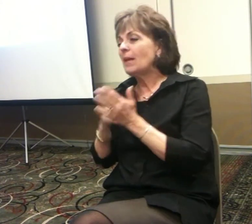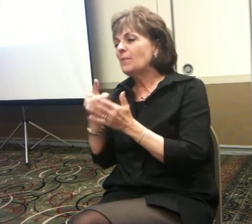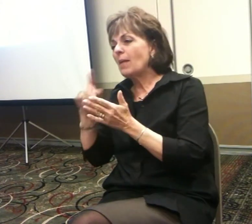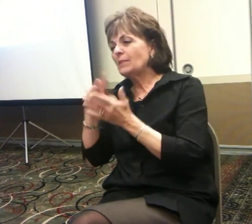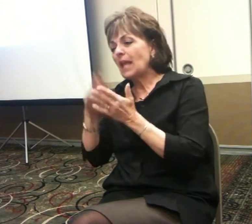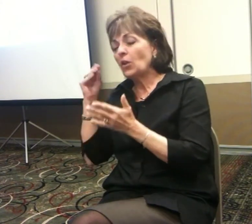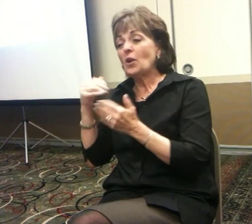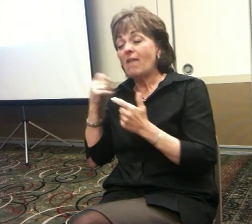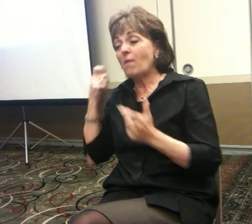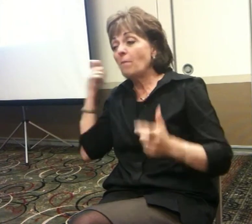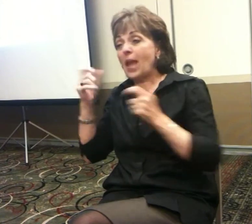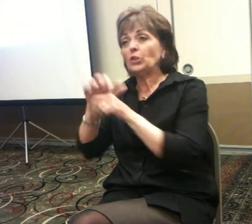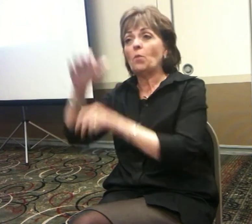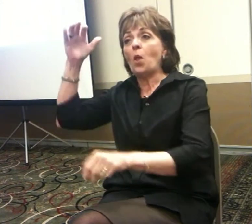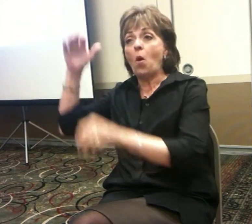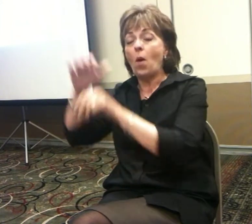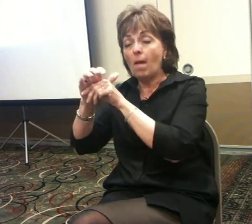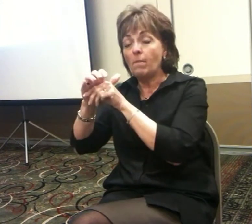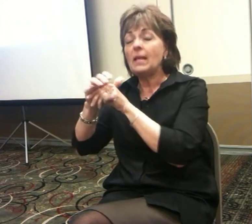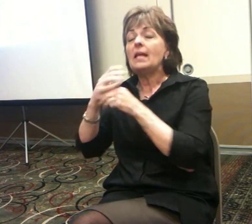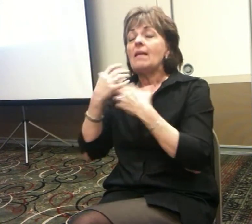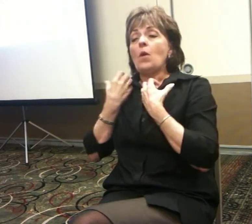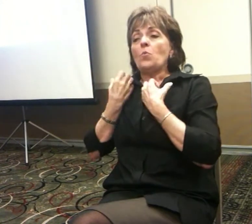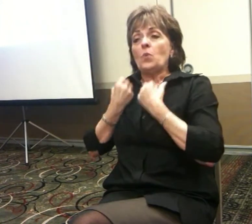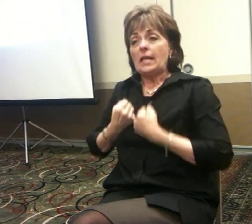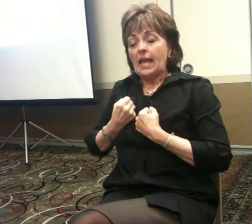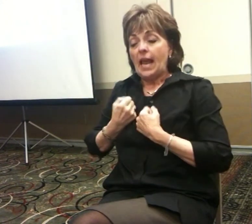blow-up, regain control, and you get reinforced for regaining control.